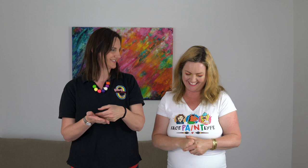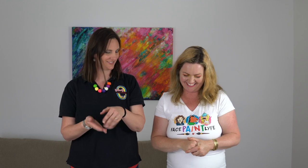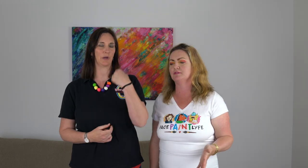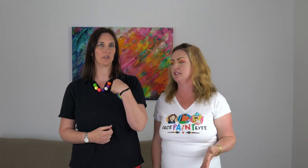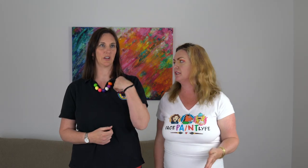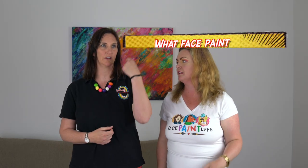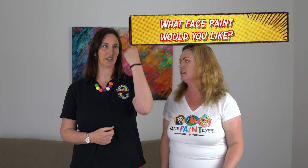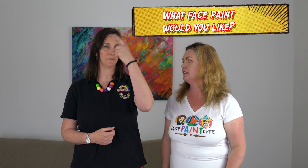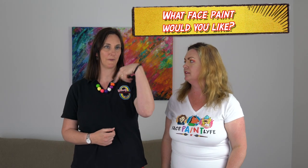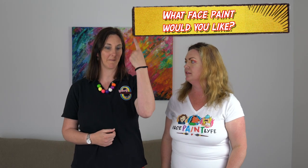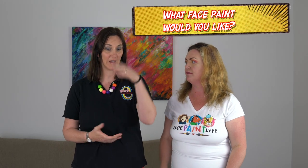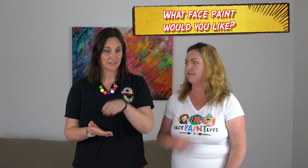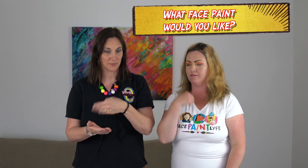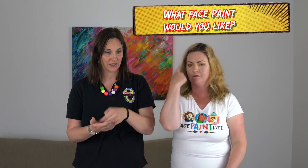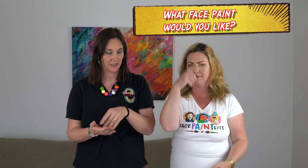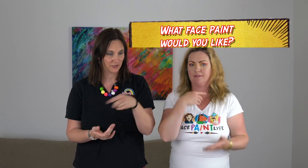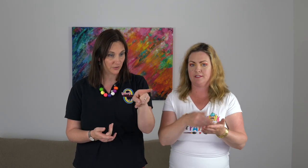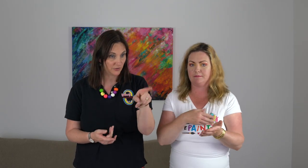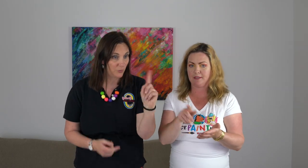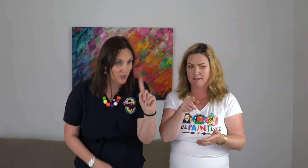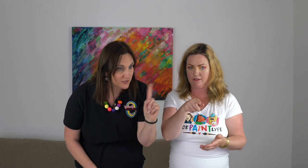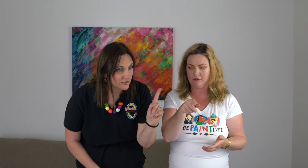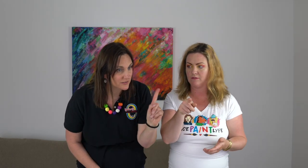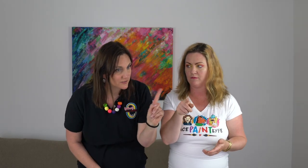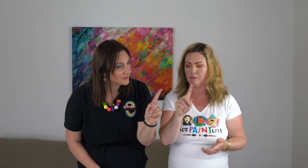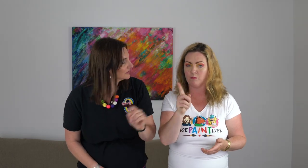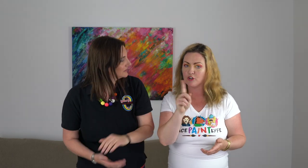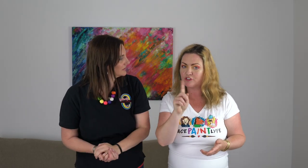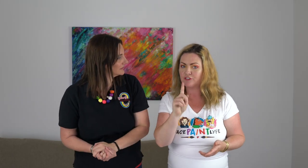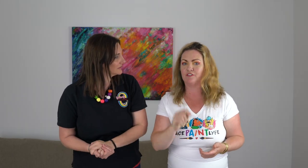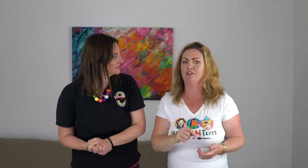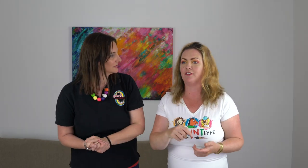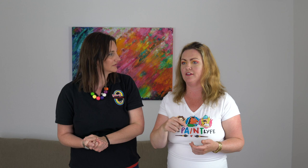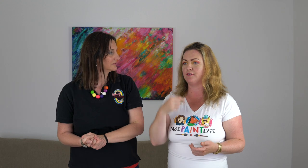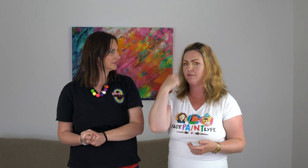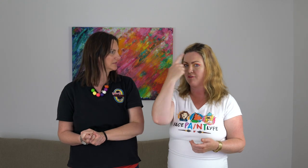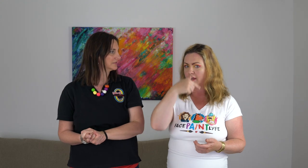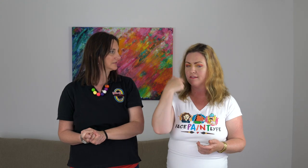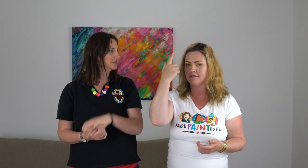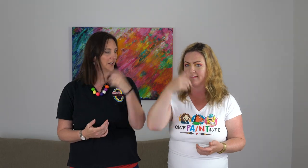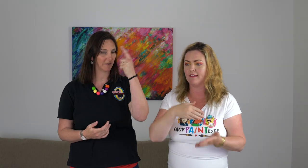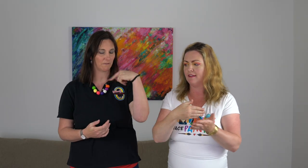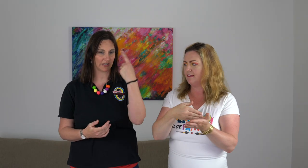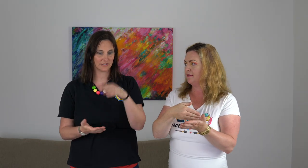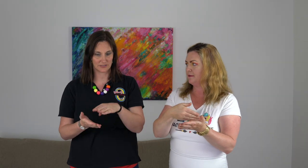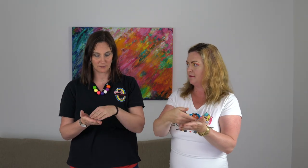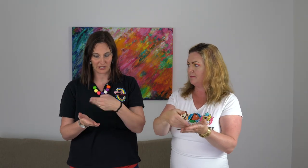Yeah. You probably go, face painting, you, what? What? Okay, so face. Yeah, face